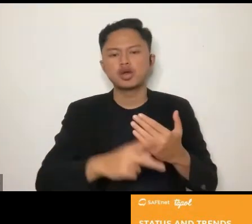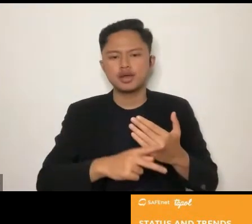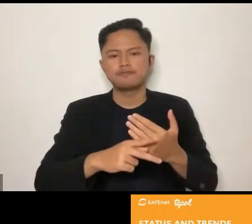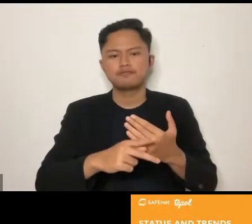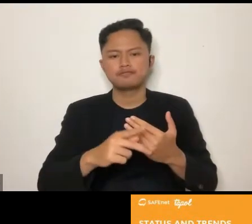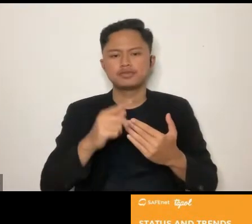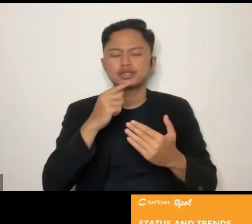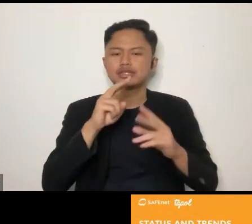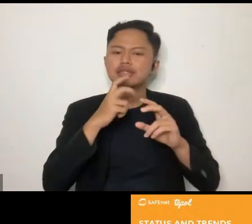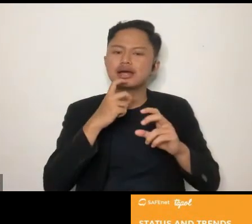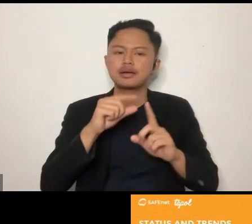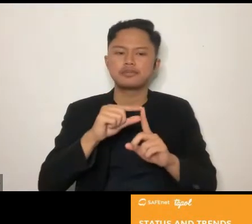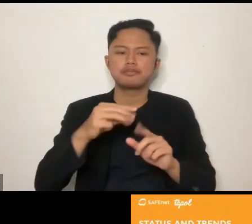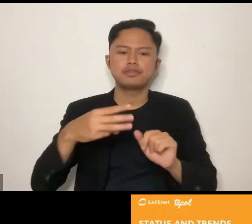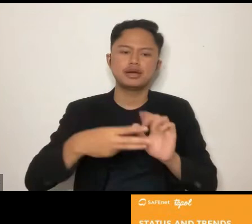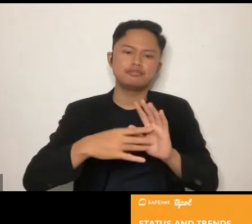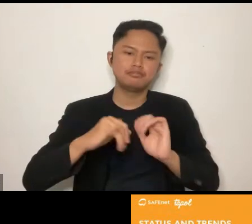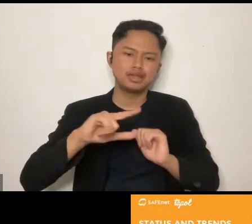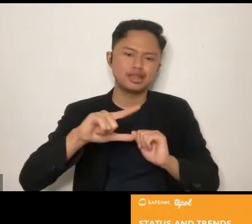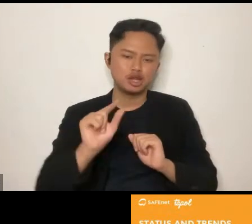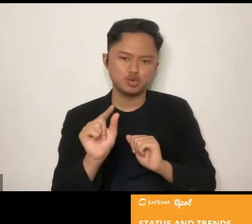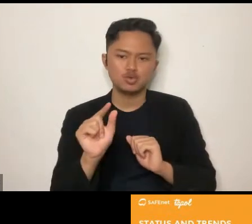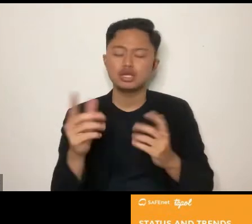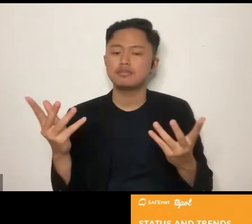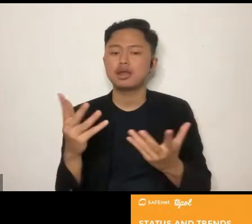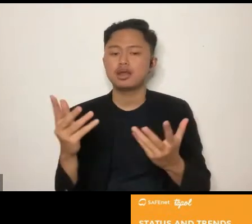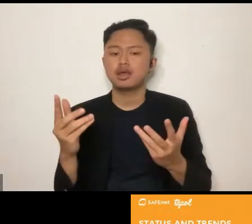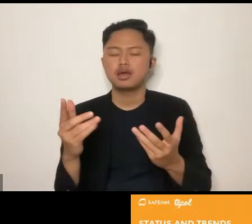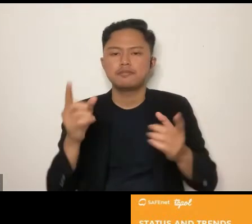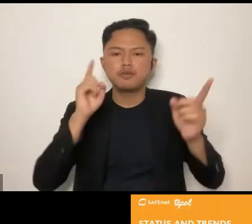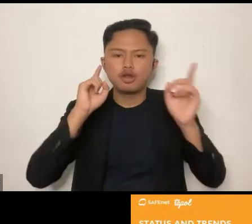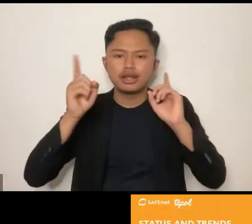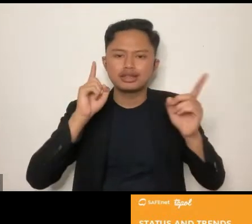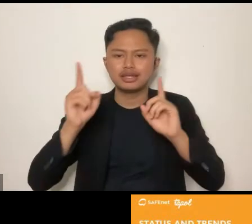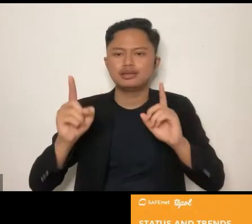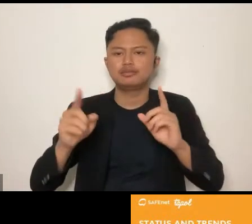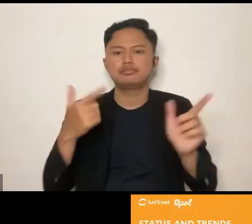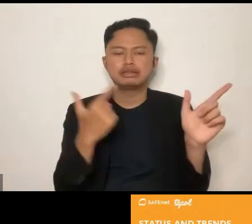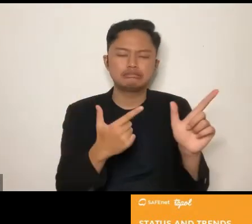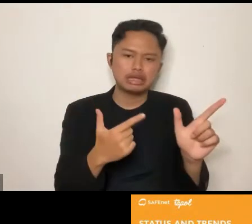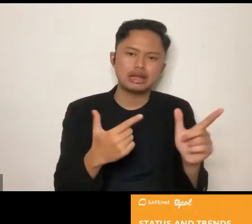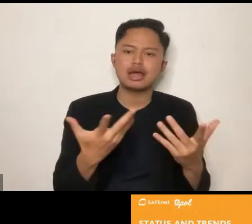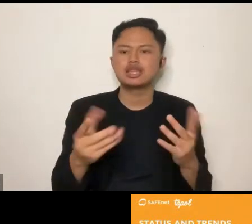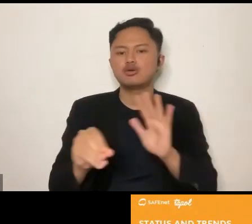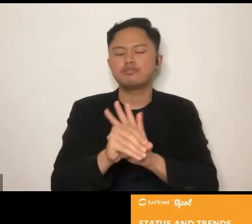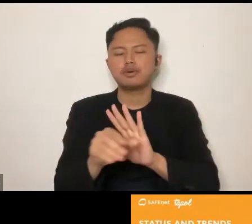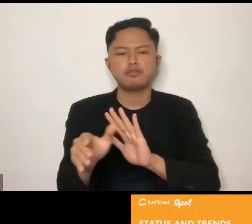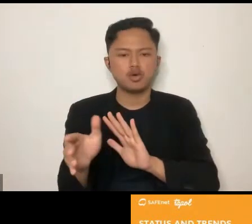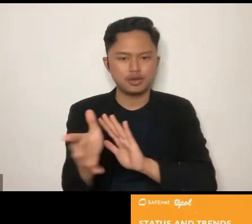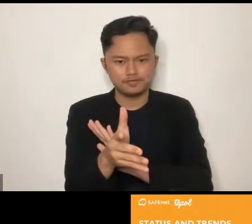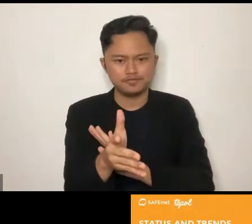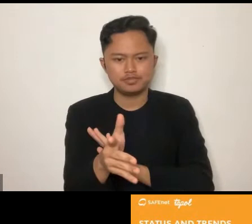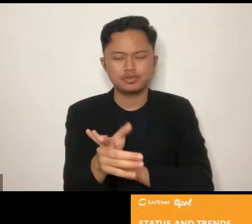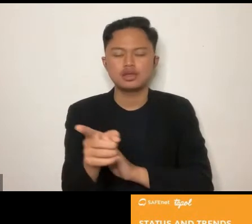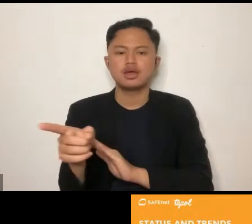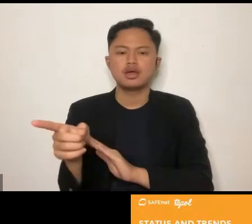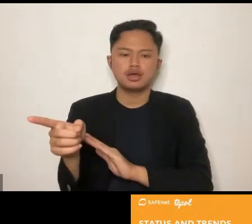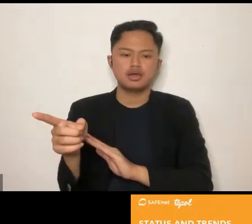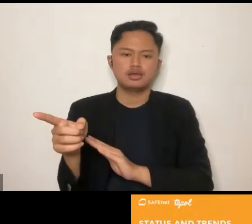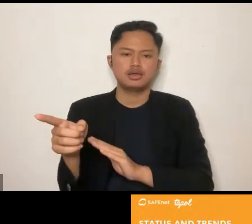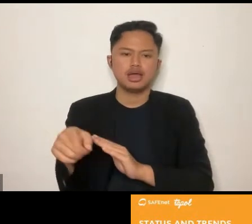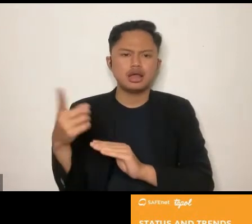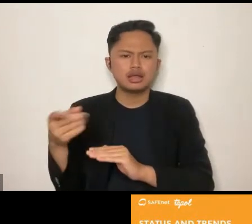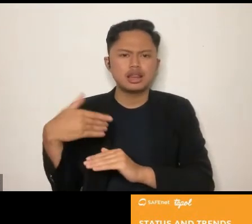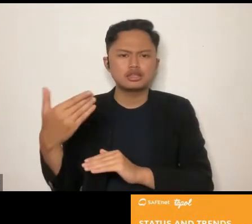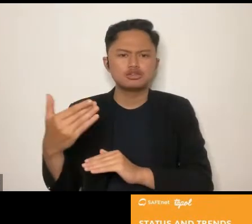election, decentralization, West Papua, and military politics. He is also an early warning fellow with the Simon Scott Center